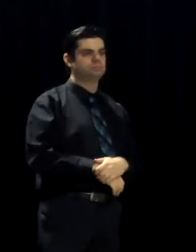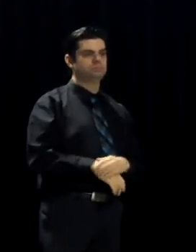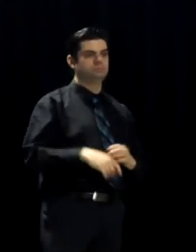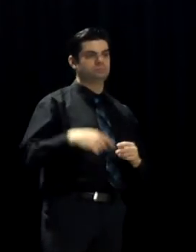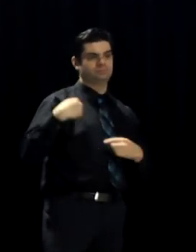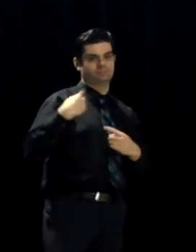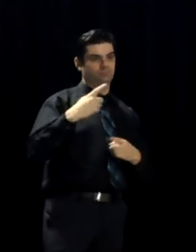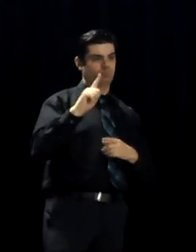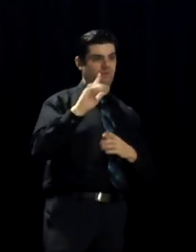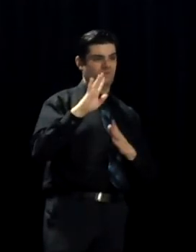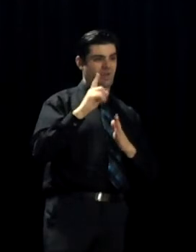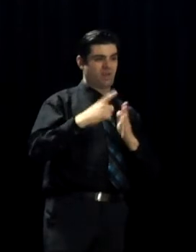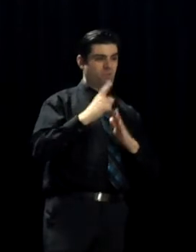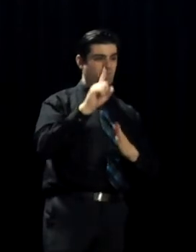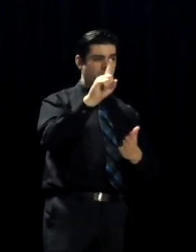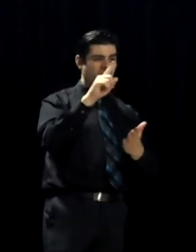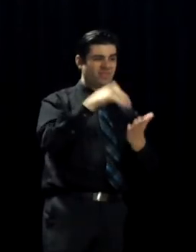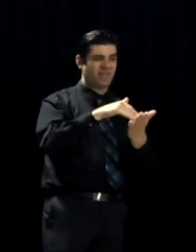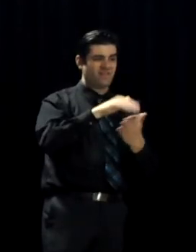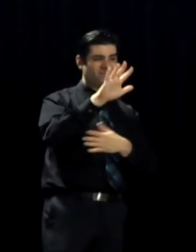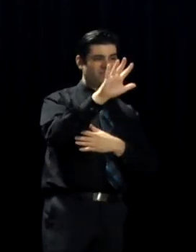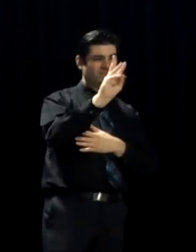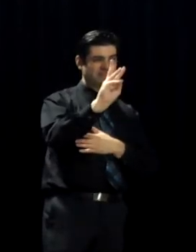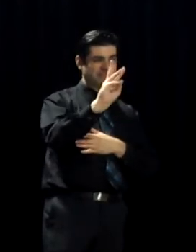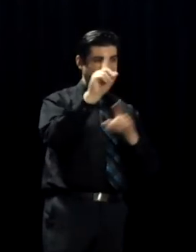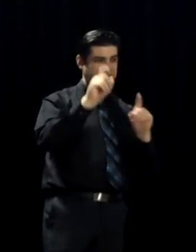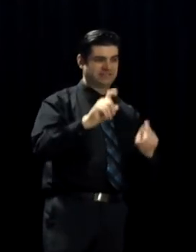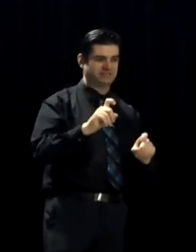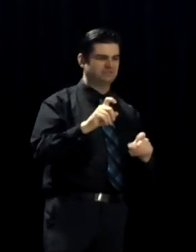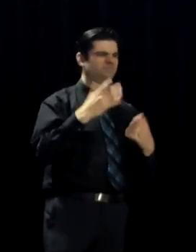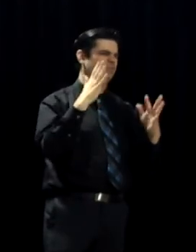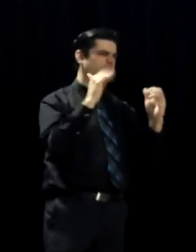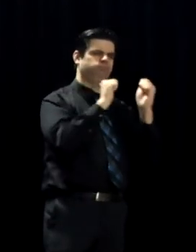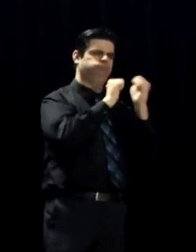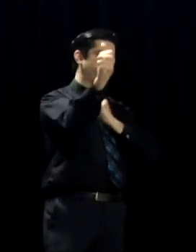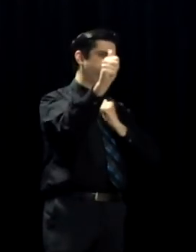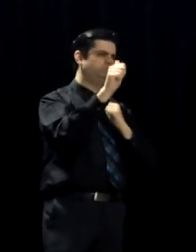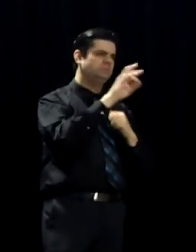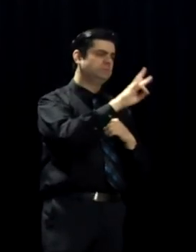double what we need to do. Our 7-day average is now